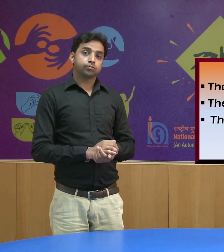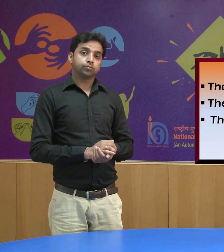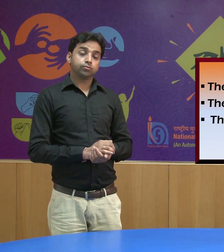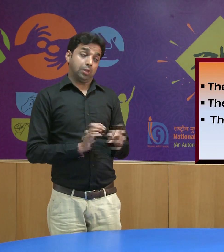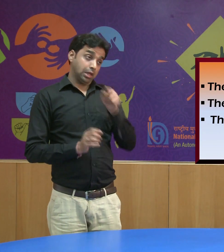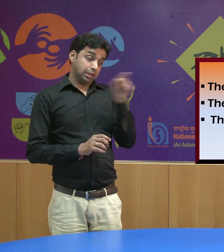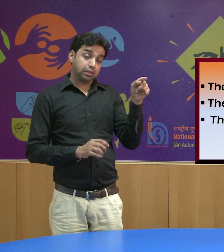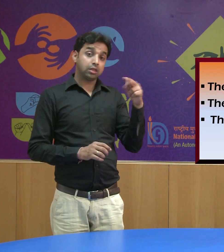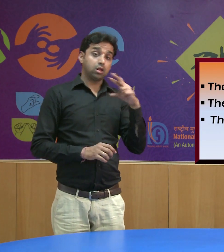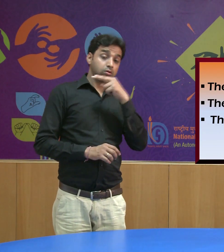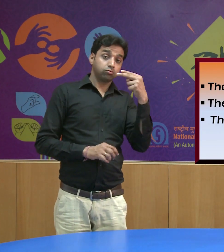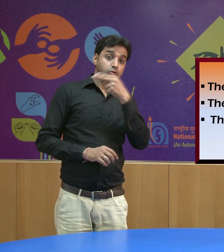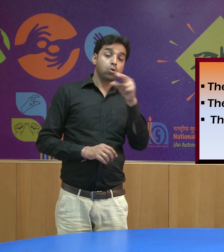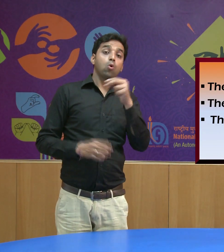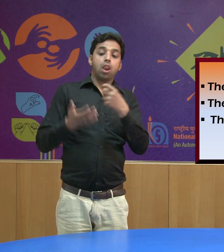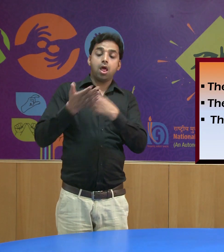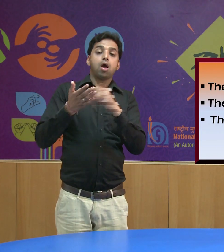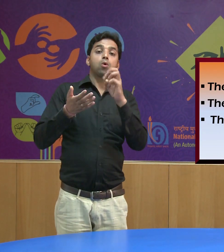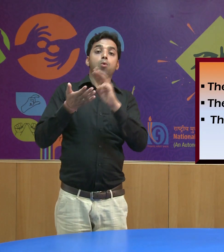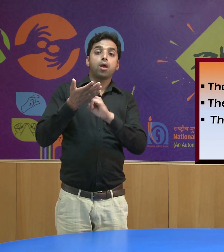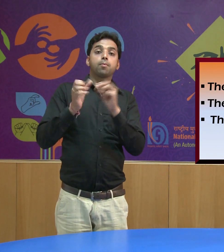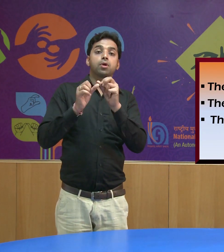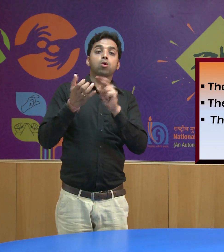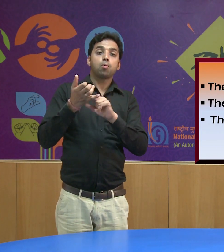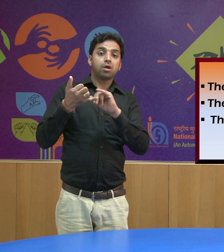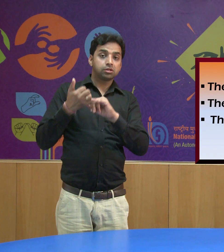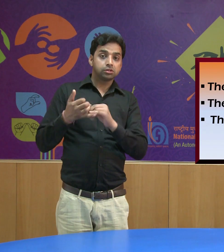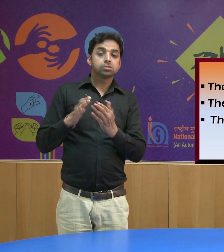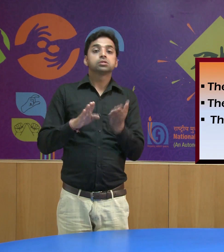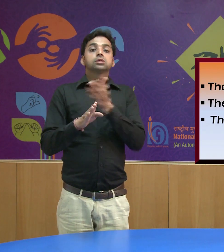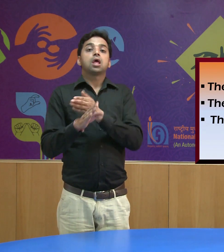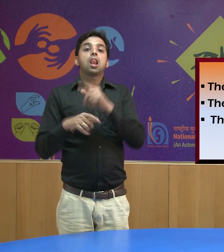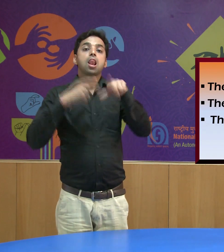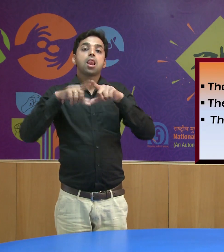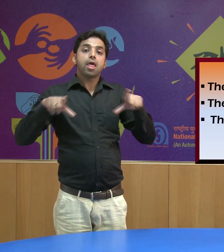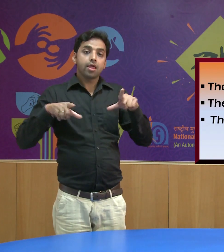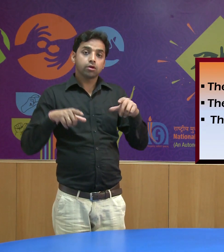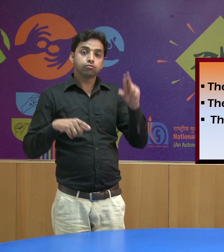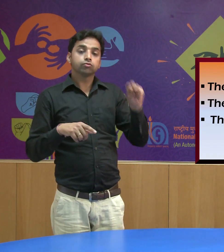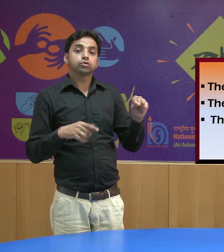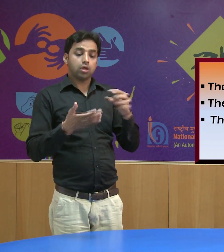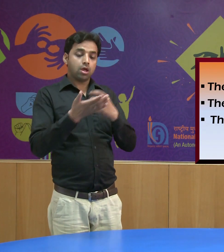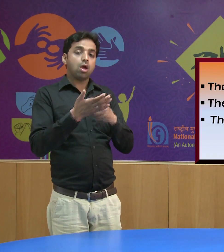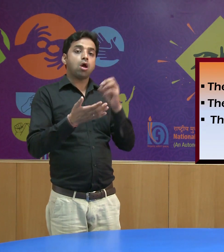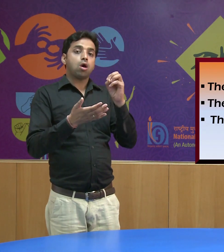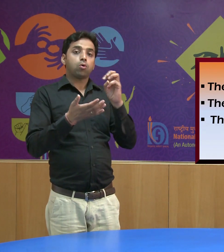They called themselves Romas and their language was Romani.